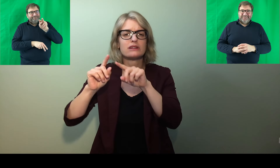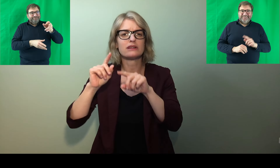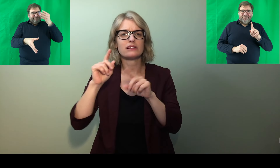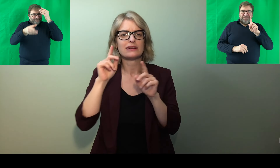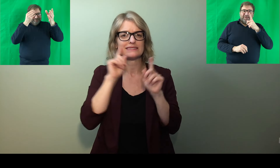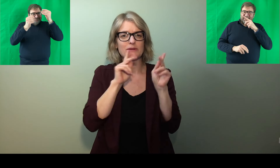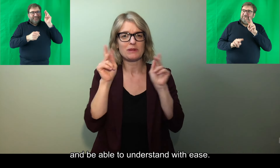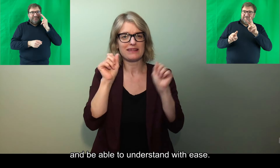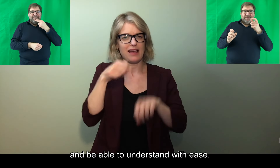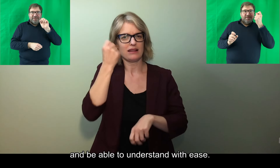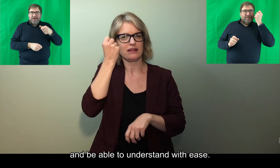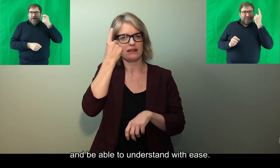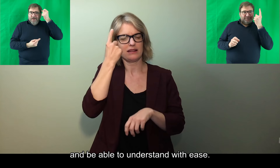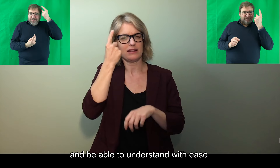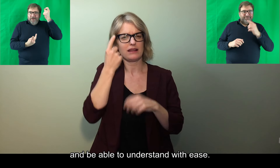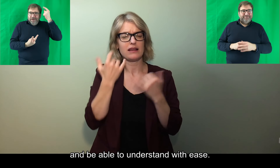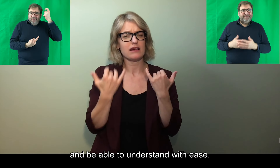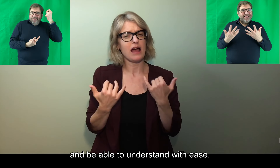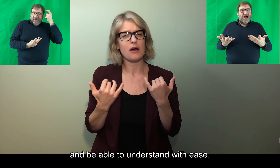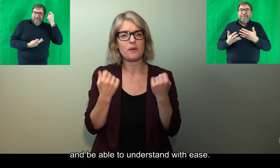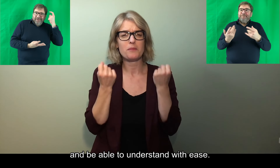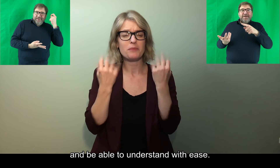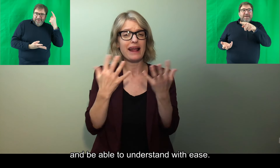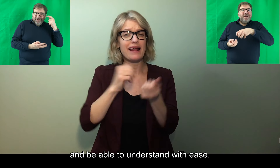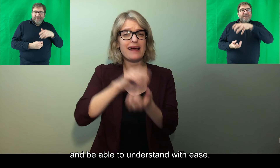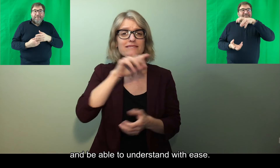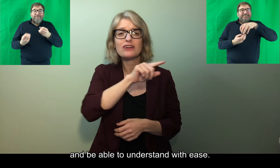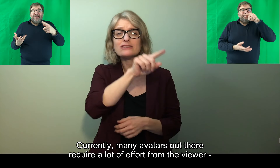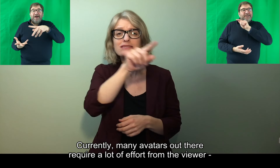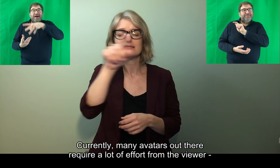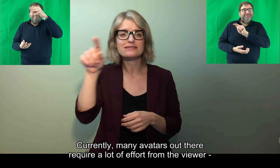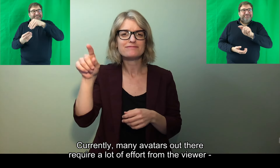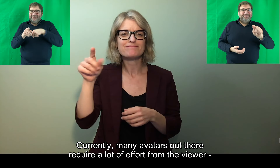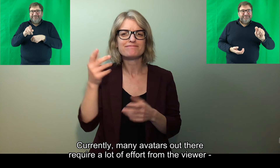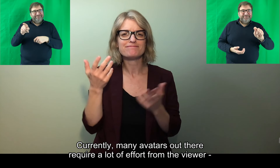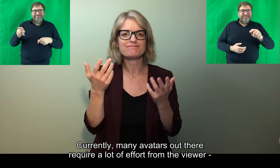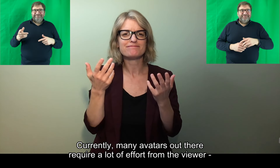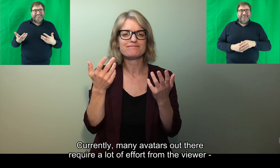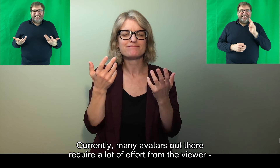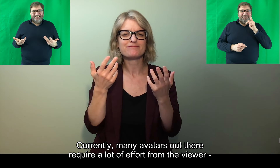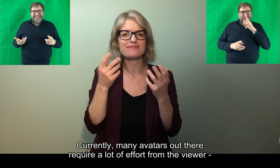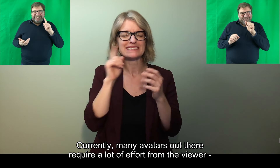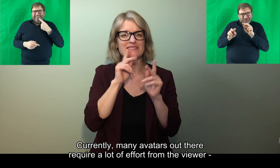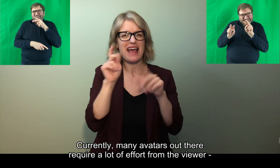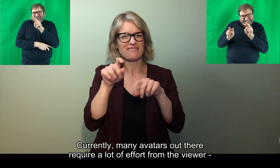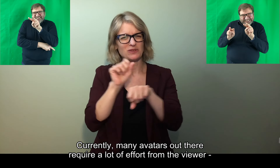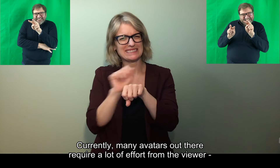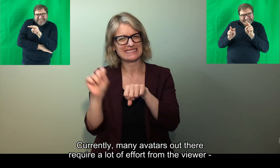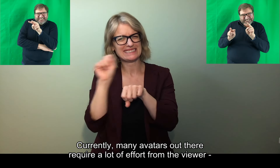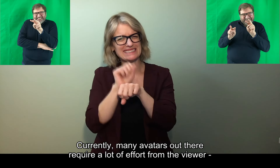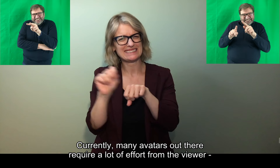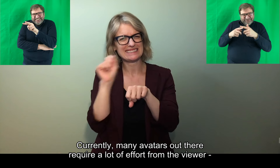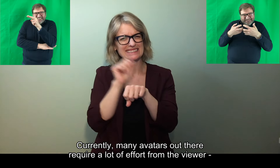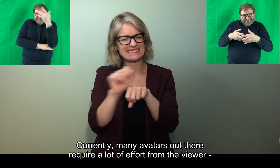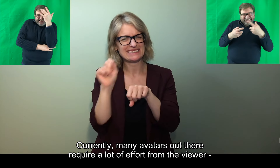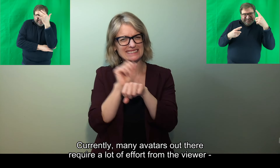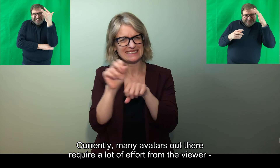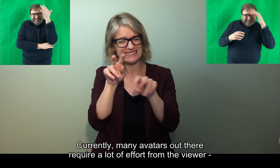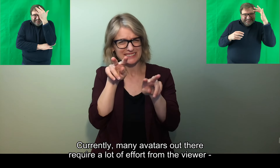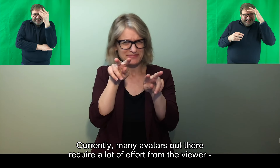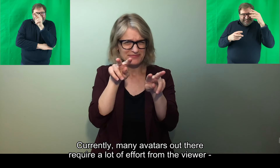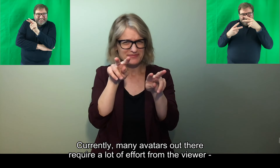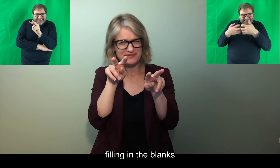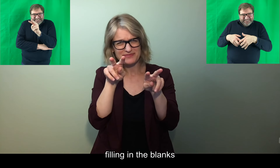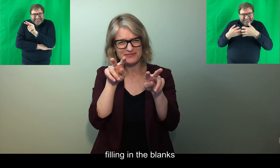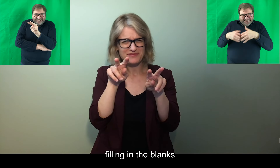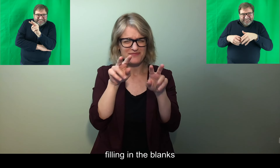language and be able to understand with ease. Currently, many avatars out there require a lot of effort from the